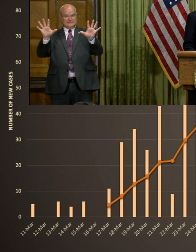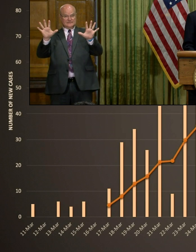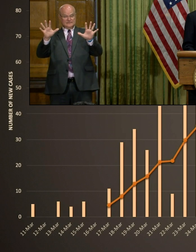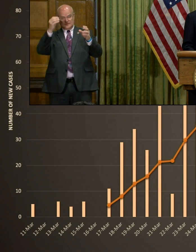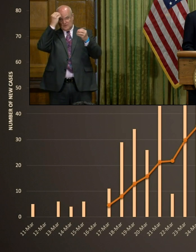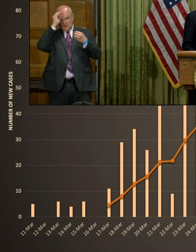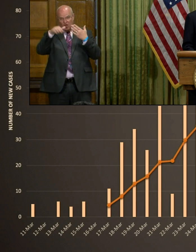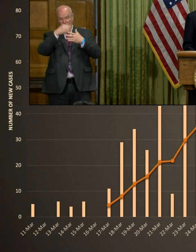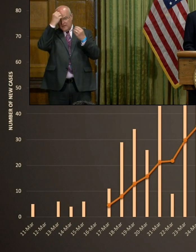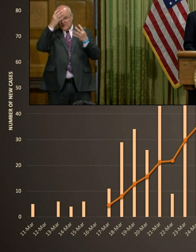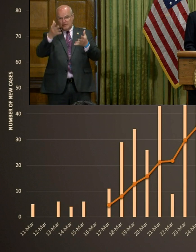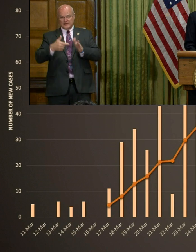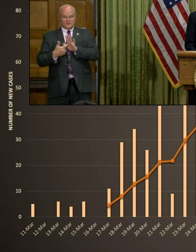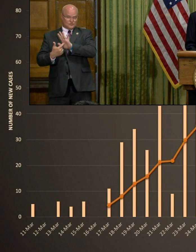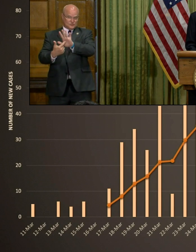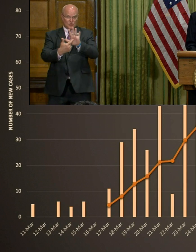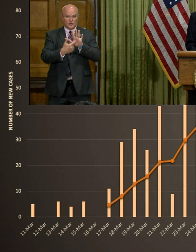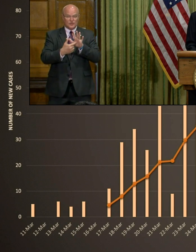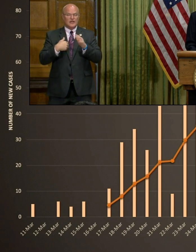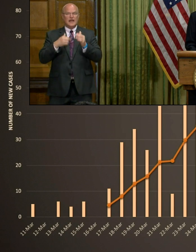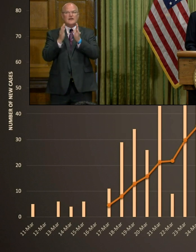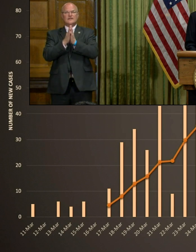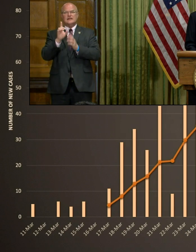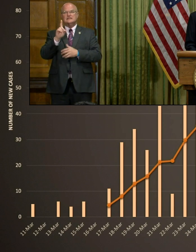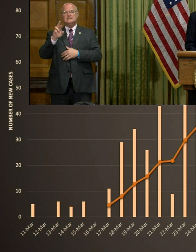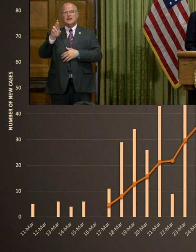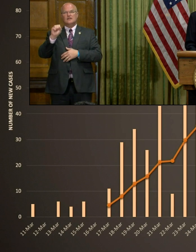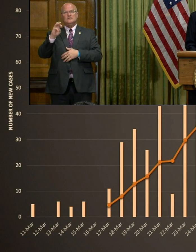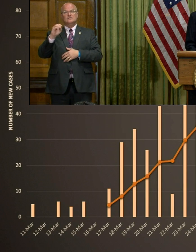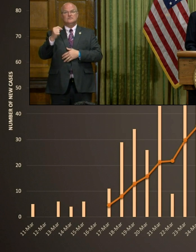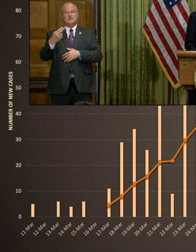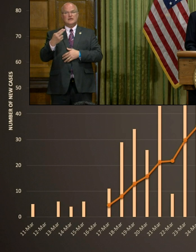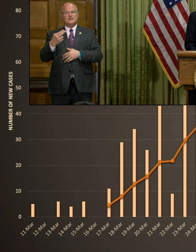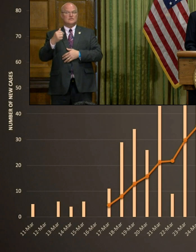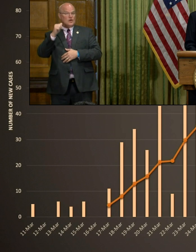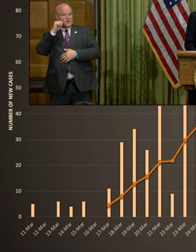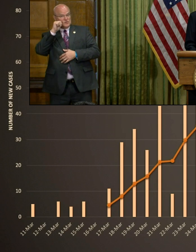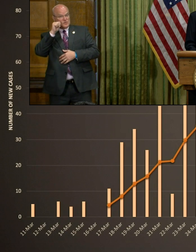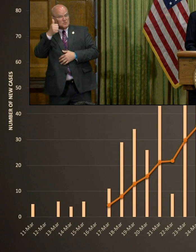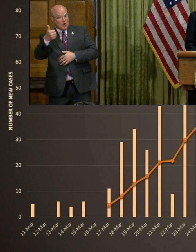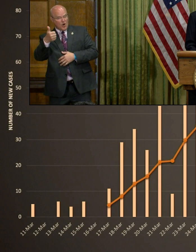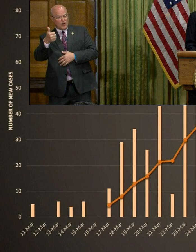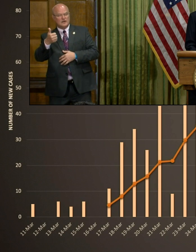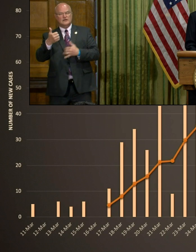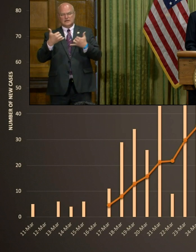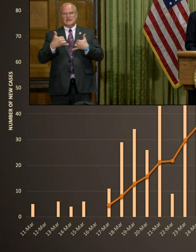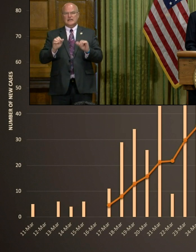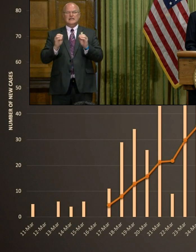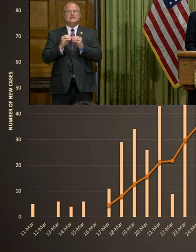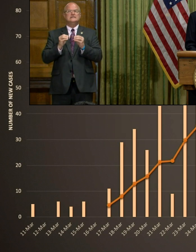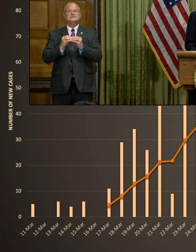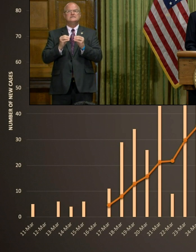putting all the information out there, and I've asked Dr. Smith for tomorrow, because there's still more